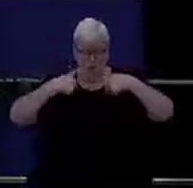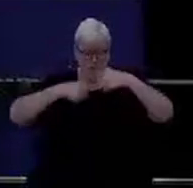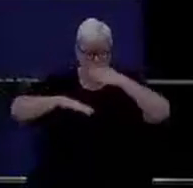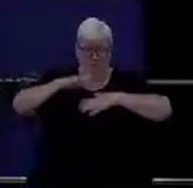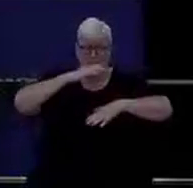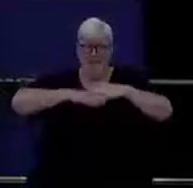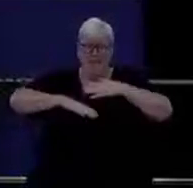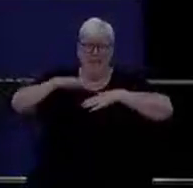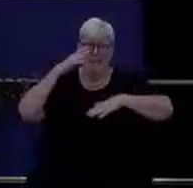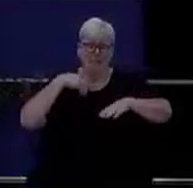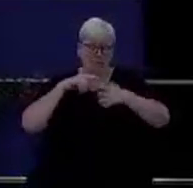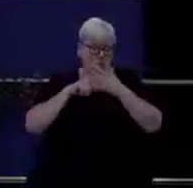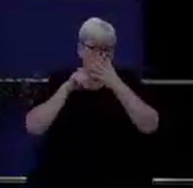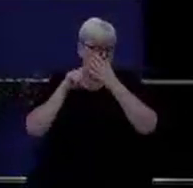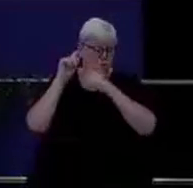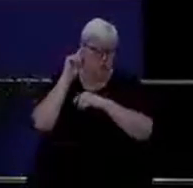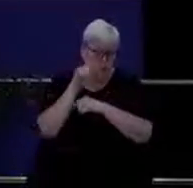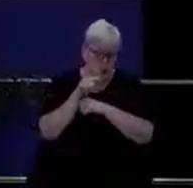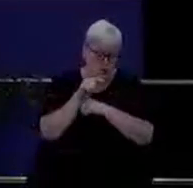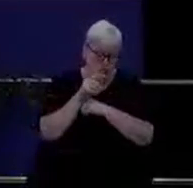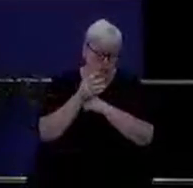you and others?